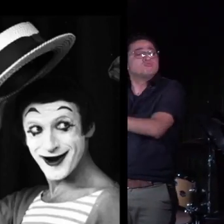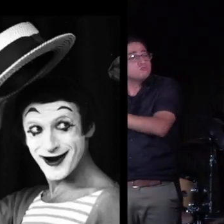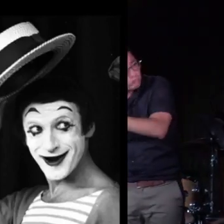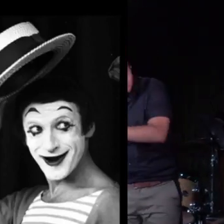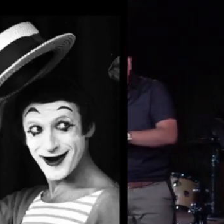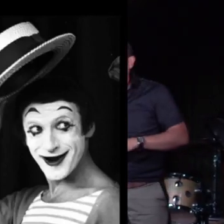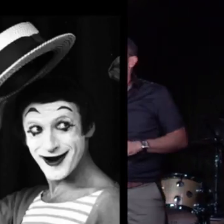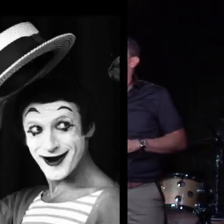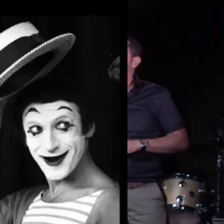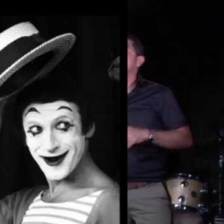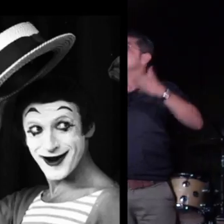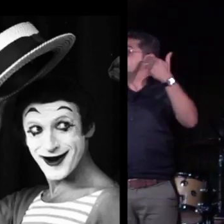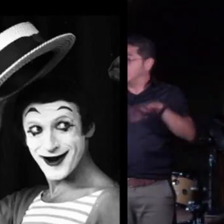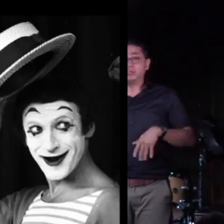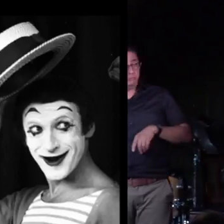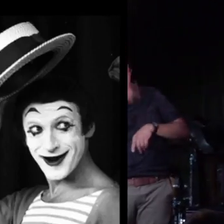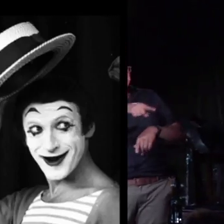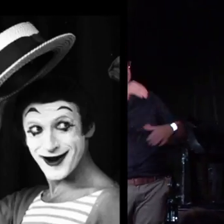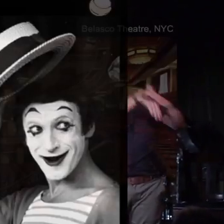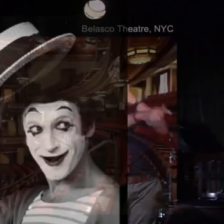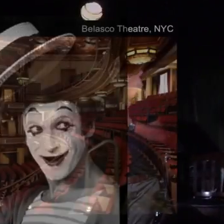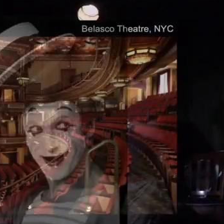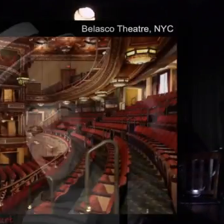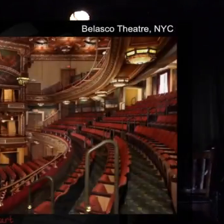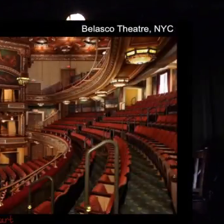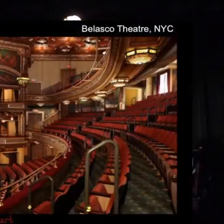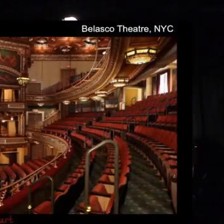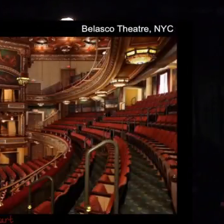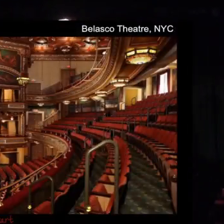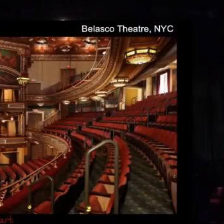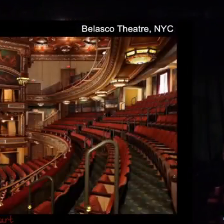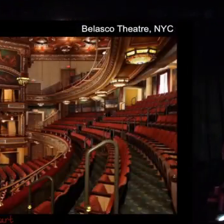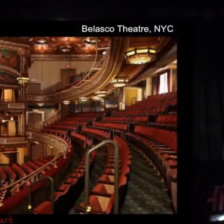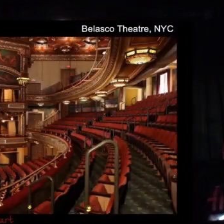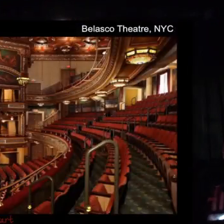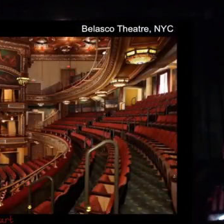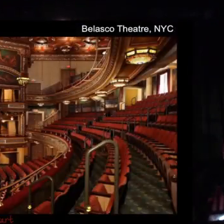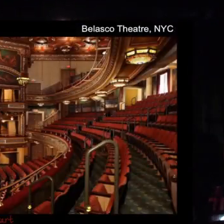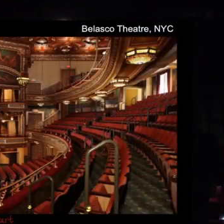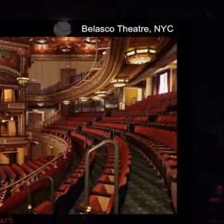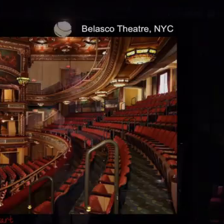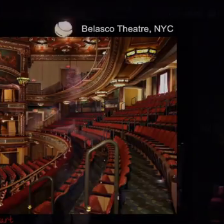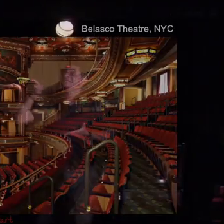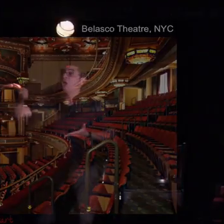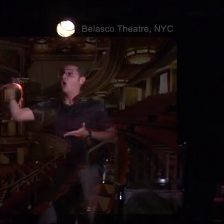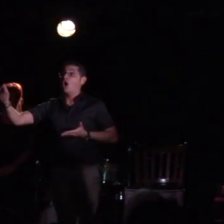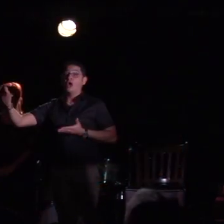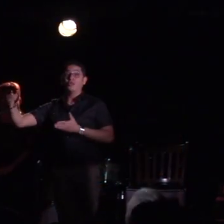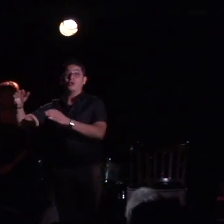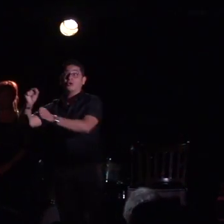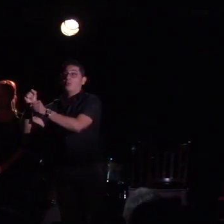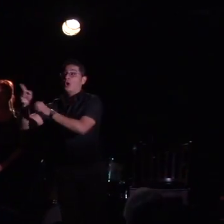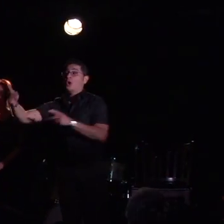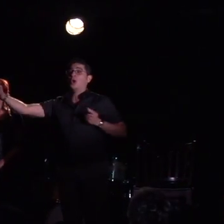After the show, it's my job to stand at my exit door and help everybody out the door. Well, I decided to switch doors with an usherette so I